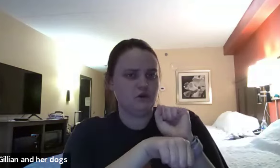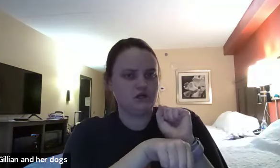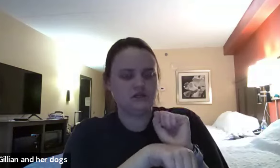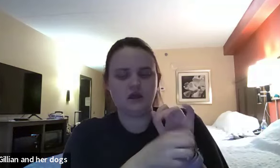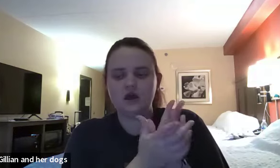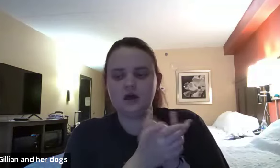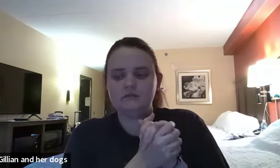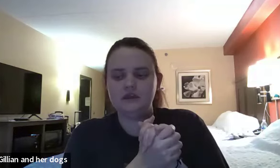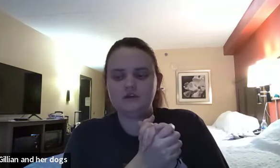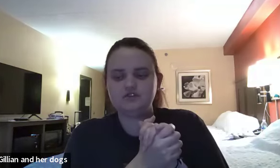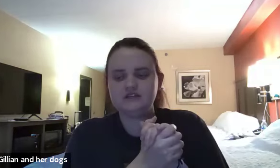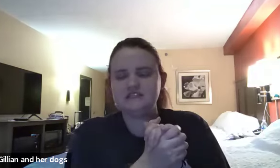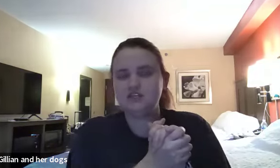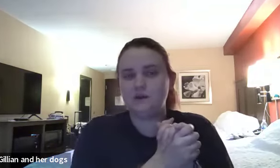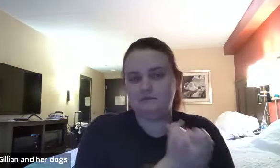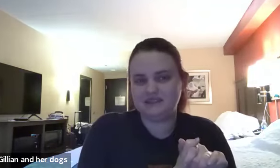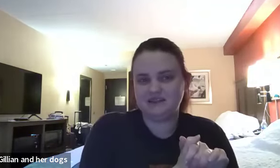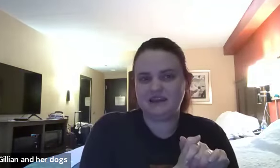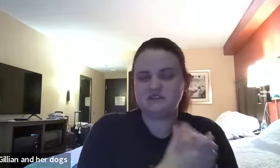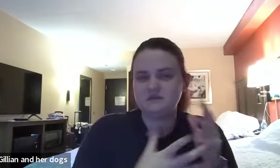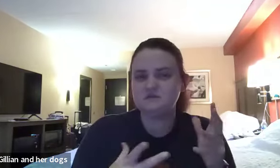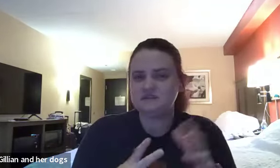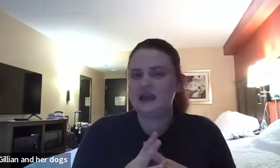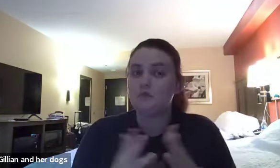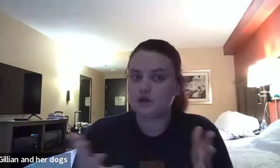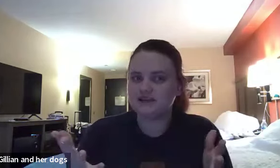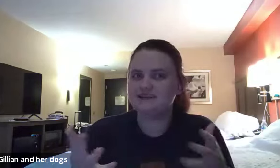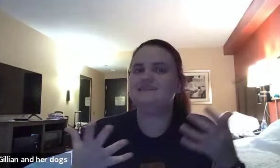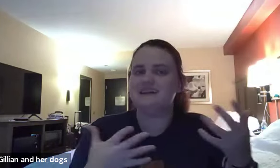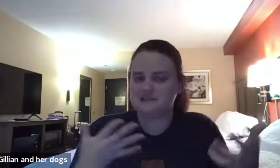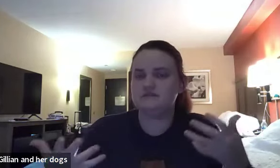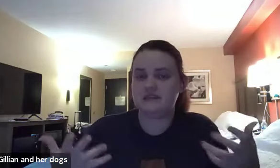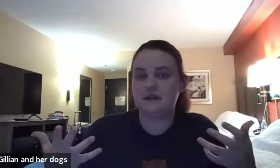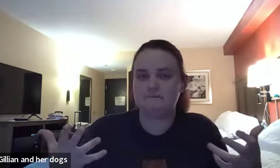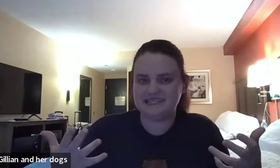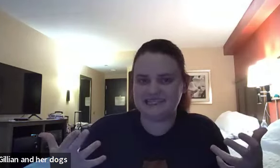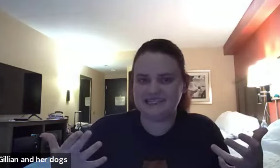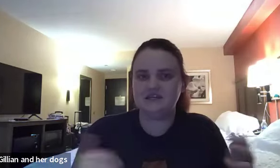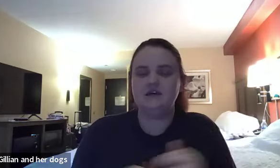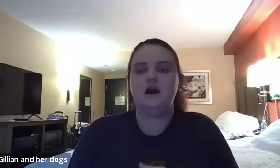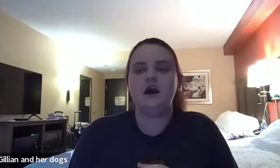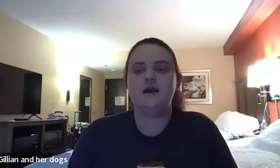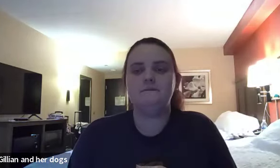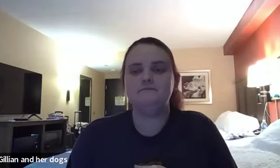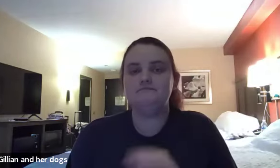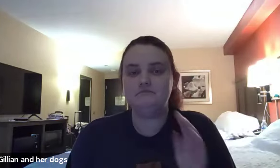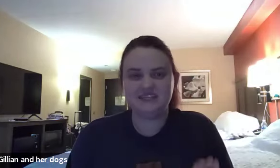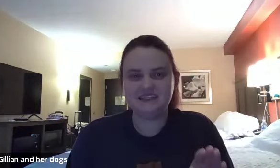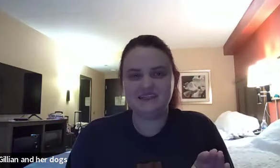work. If you were trying to say you're busy, like how sometimes we'll say I'm working, like as a way of saying I'm busy. Um, busy